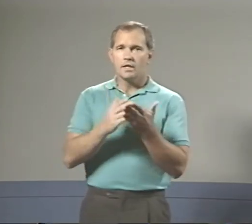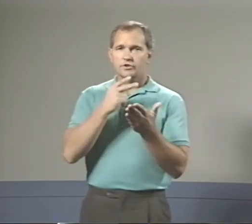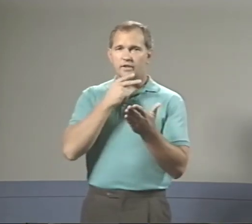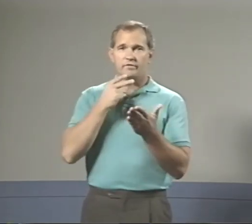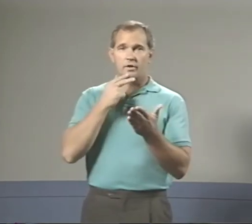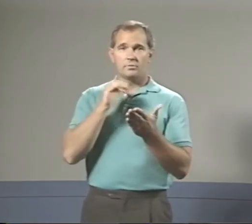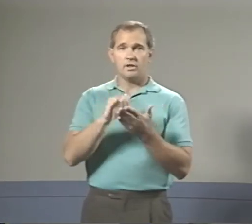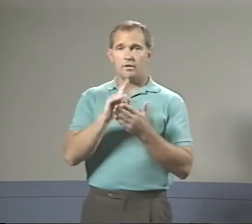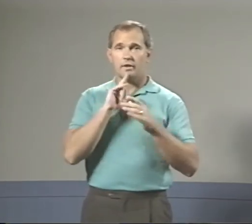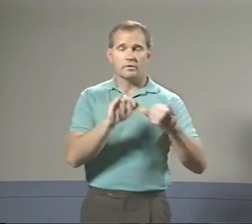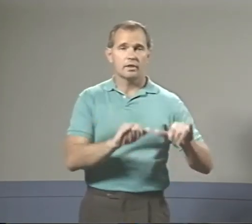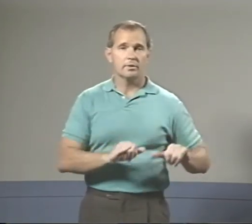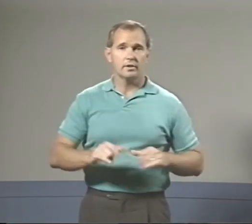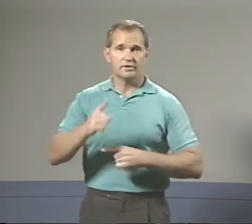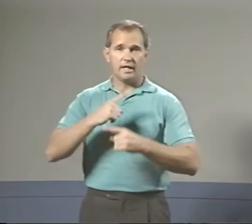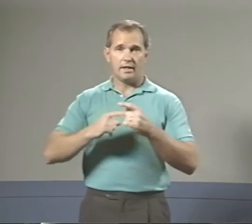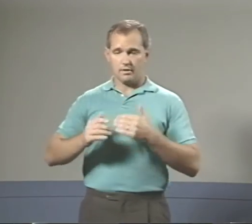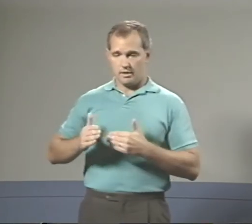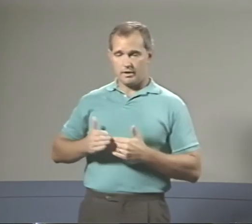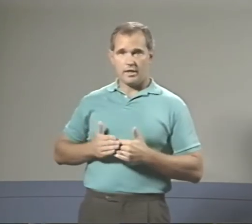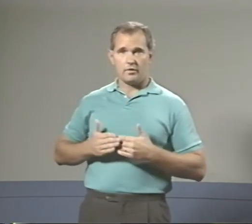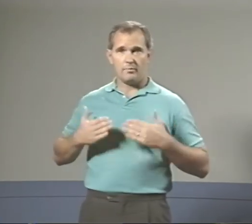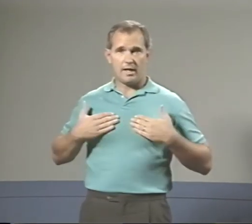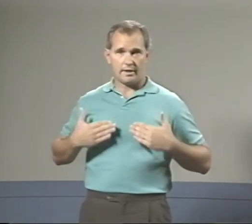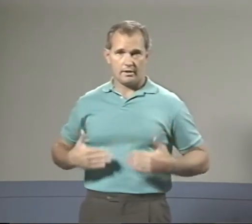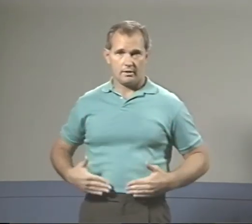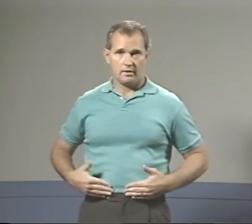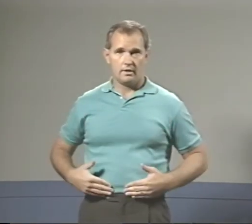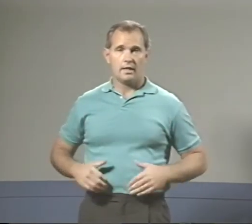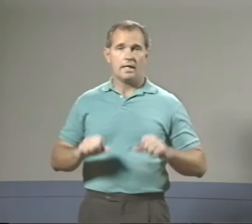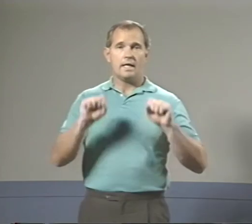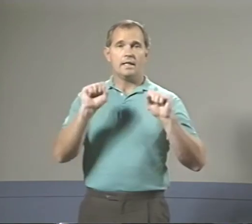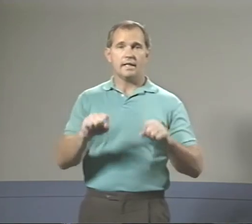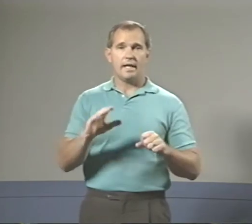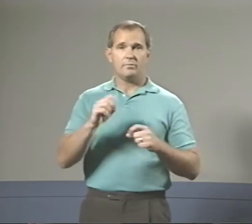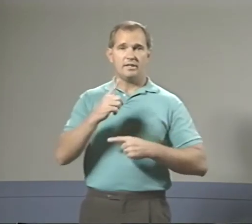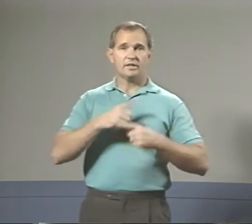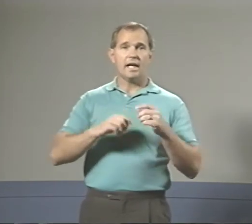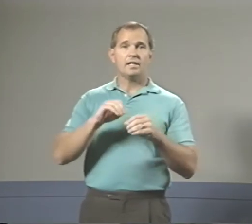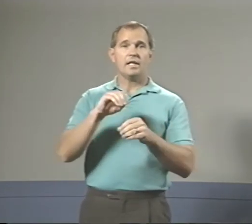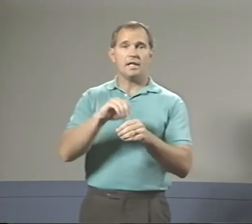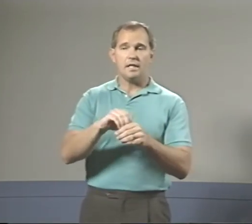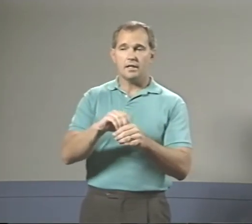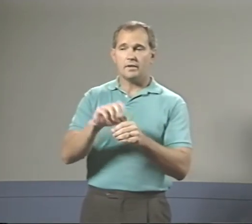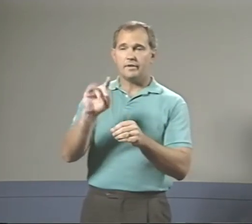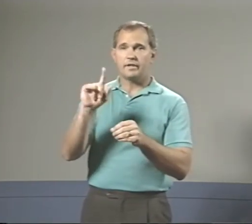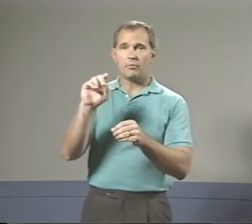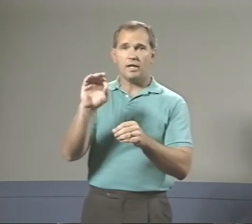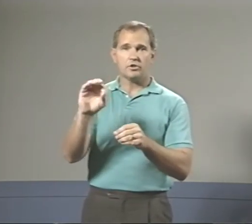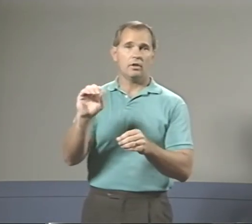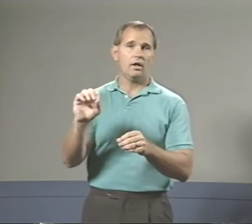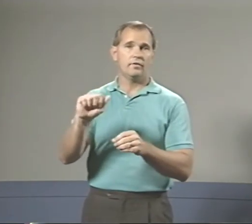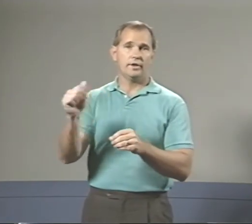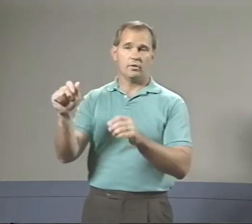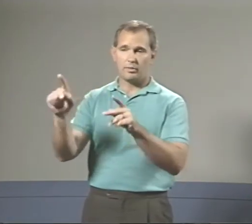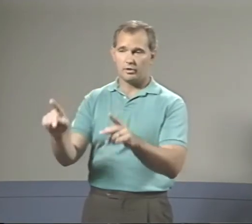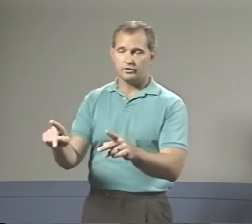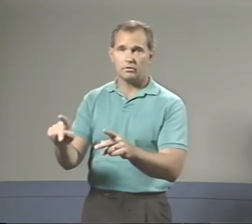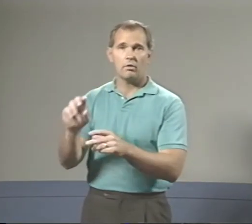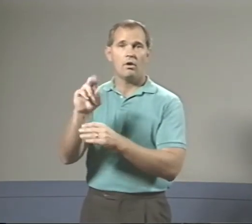Some verbs that are typically signed near the body can be signed in the direction of another person